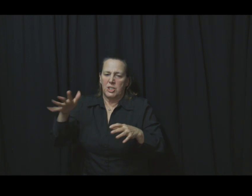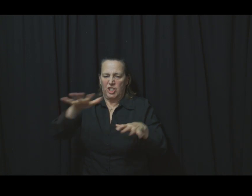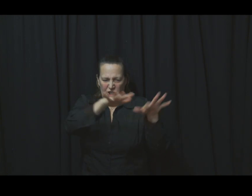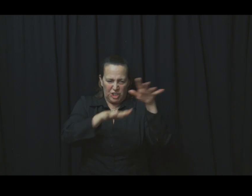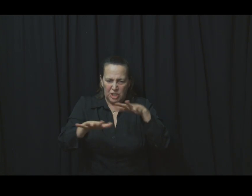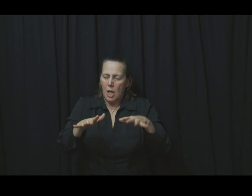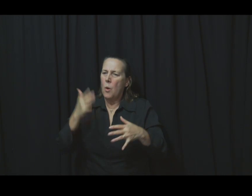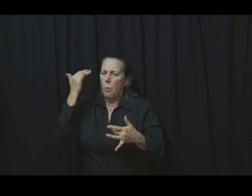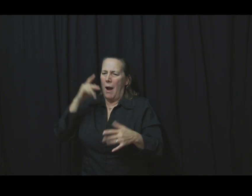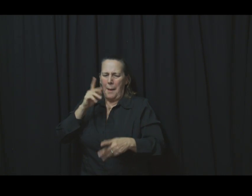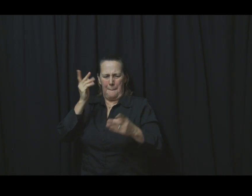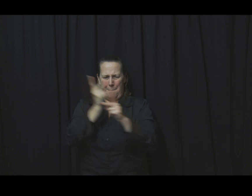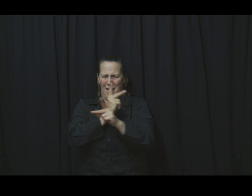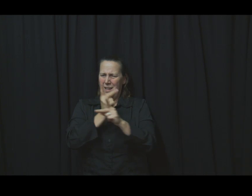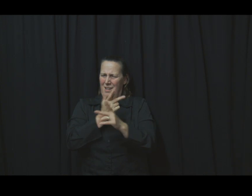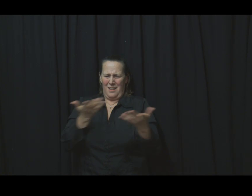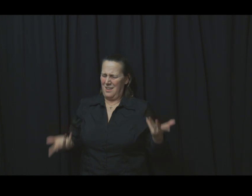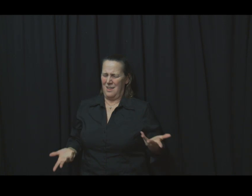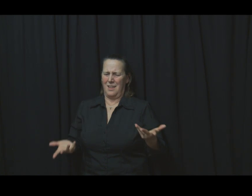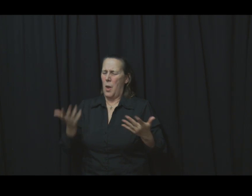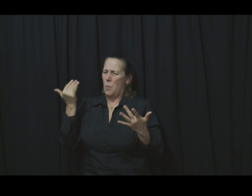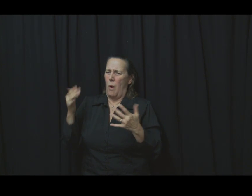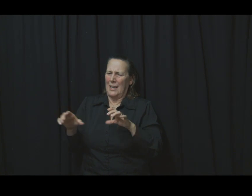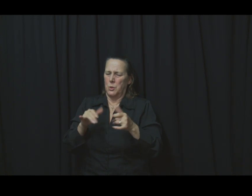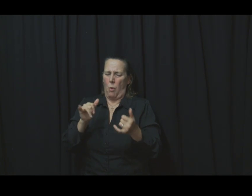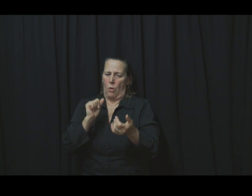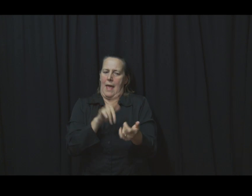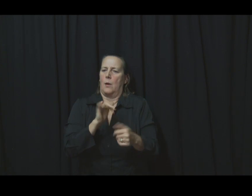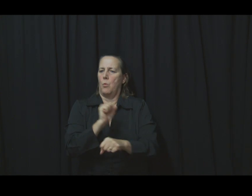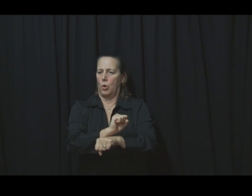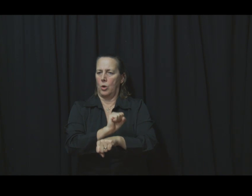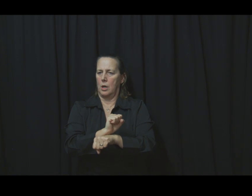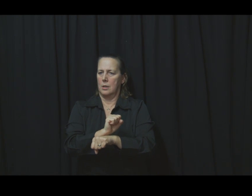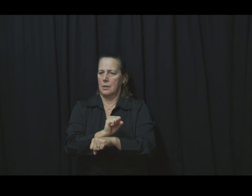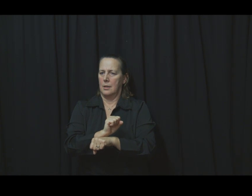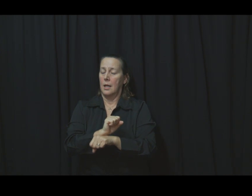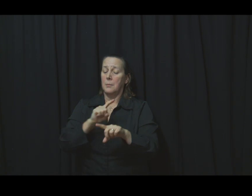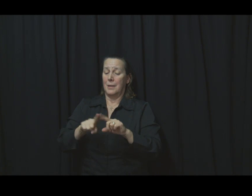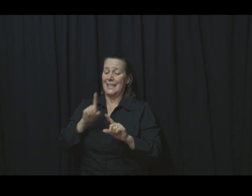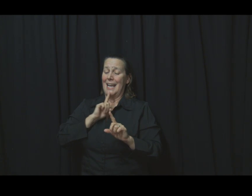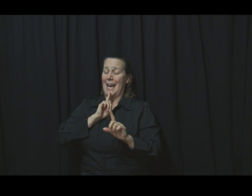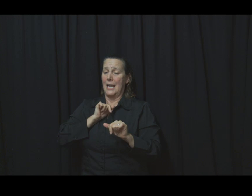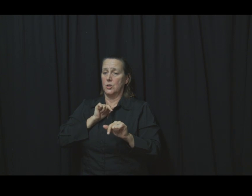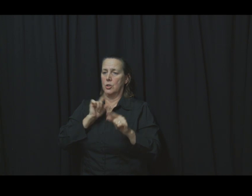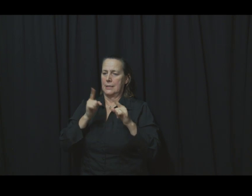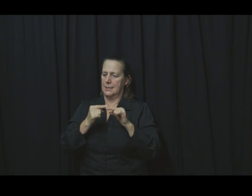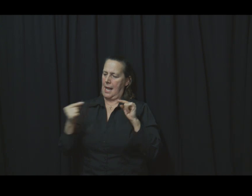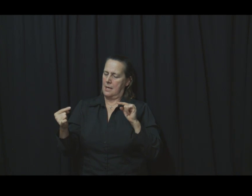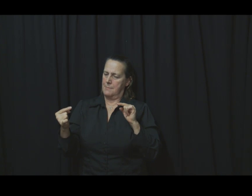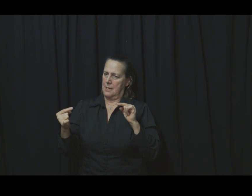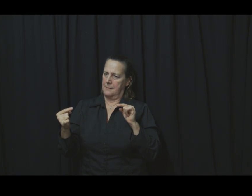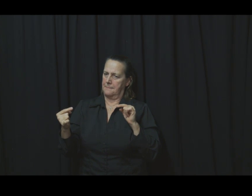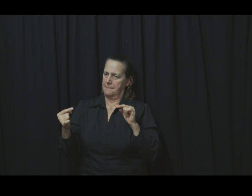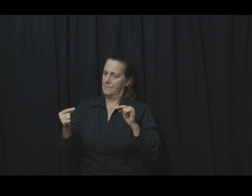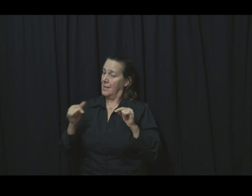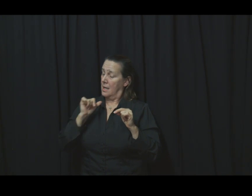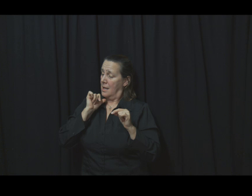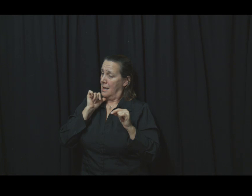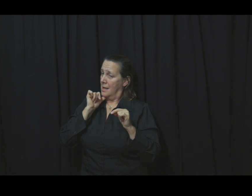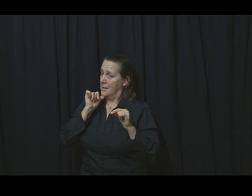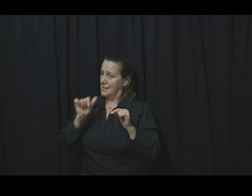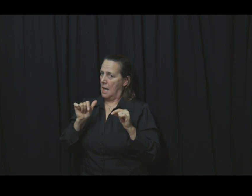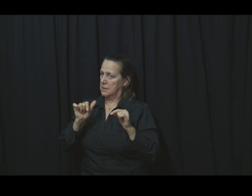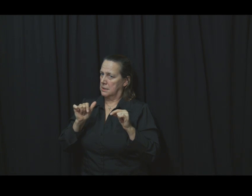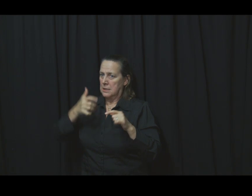that? And the answer seems to be your enemies. And your enemies are not lions